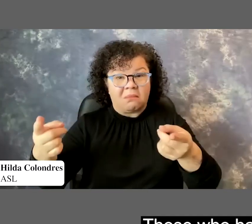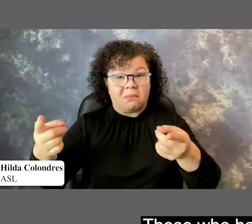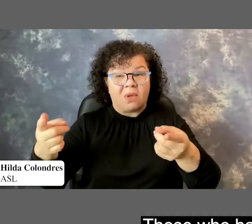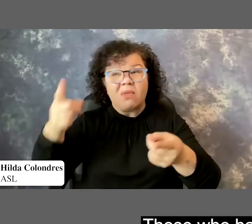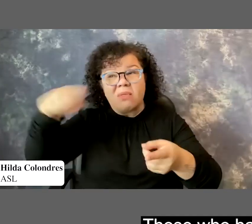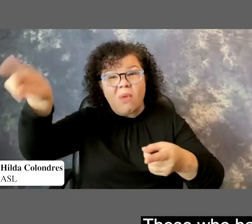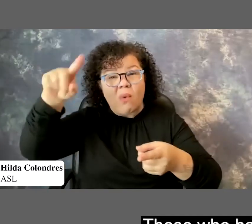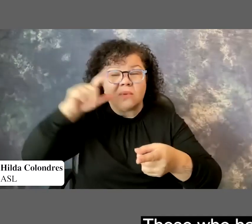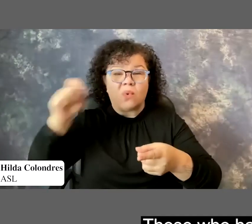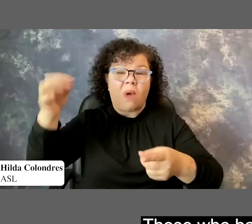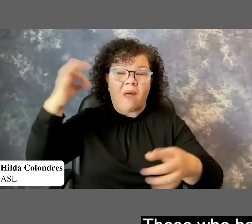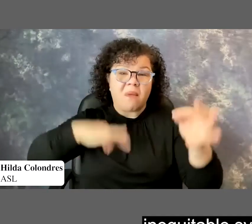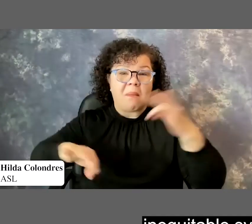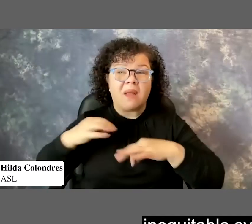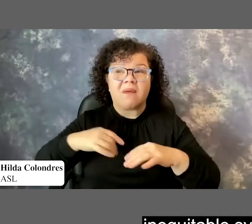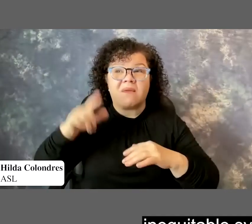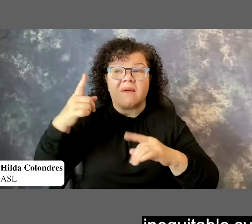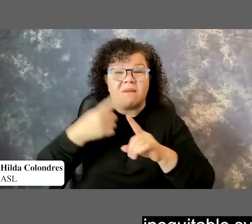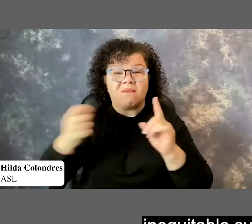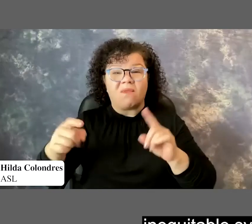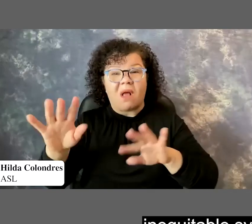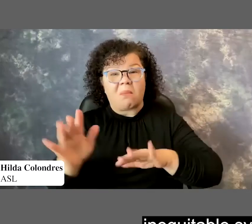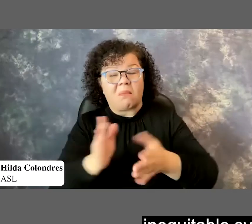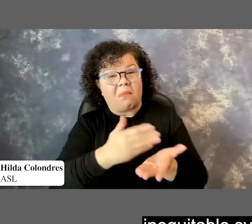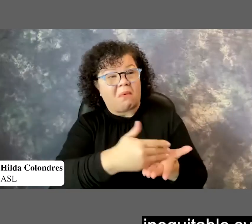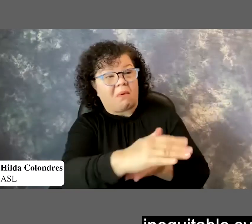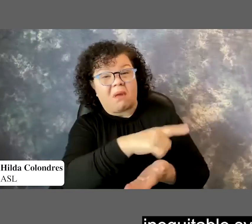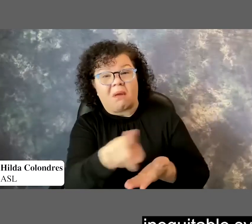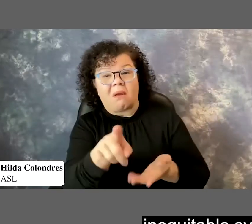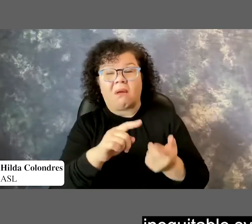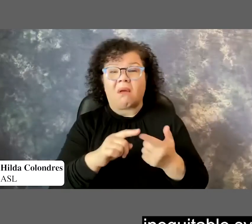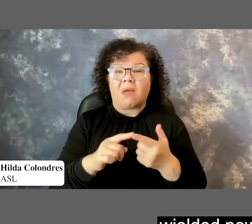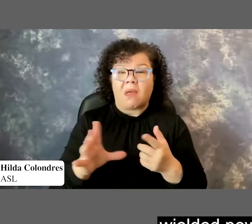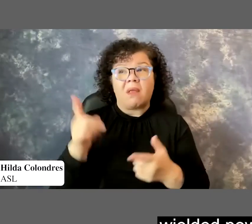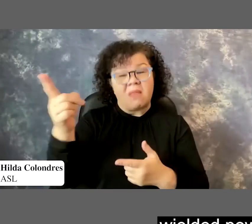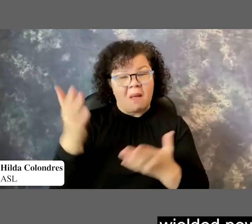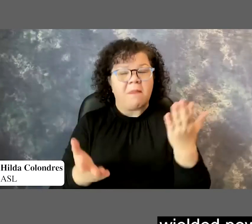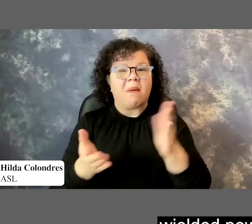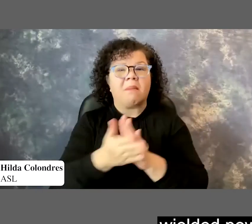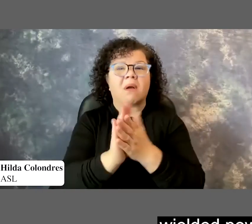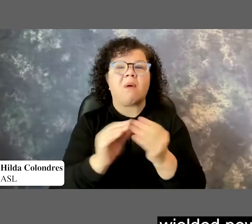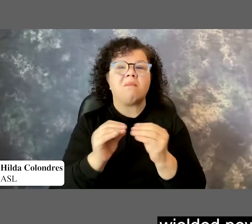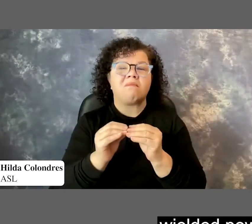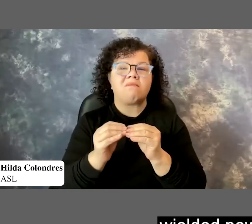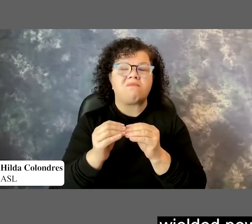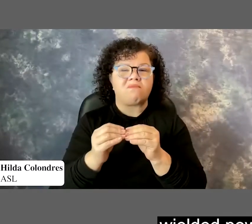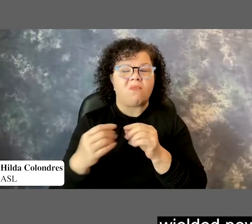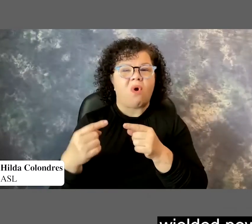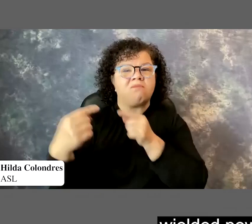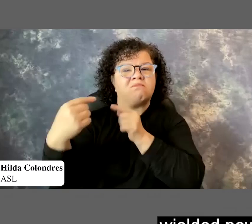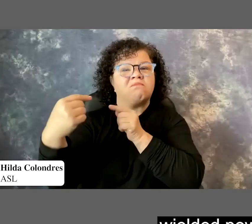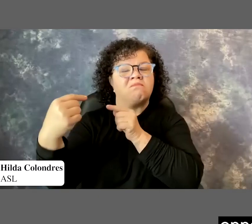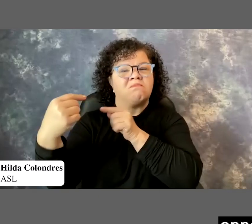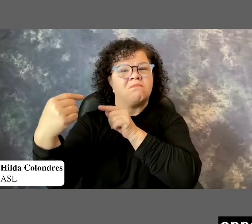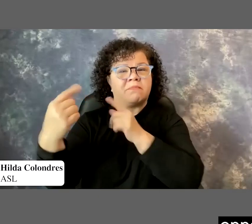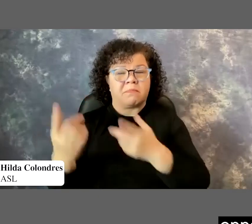benefited from inequitable systems and unfairly wielded power may become oppositional. Our commitment is